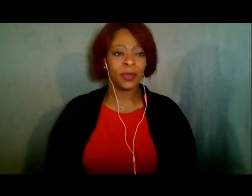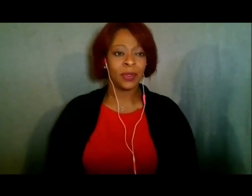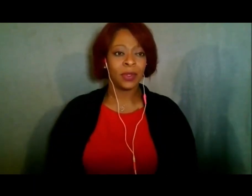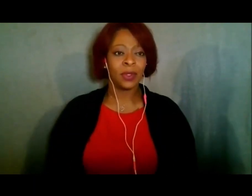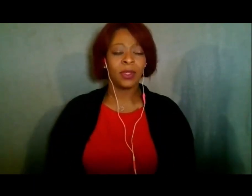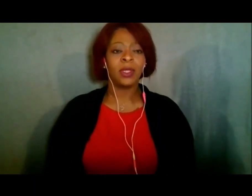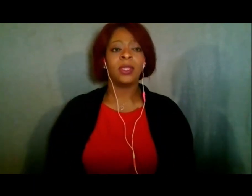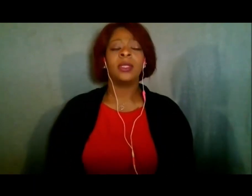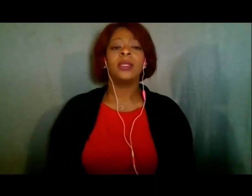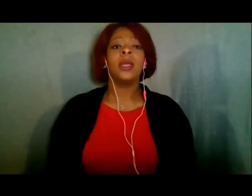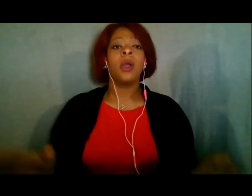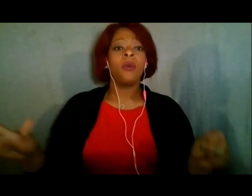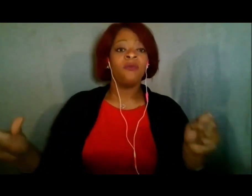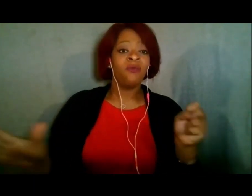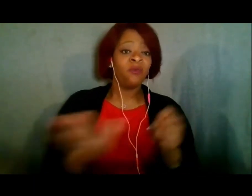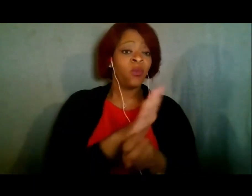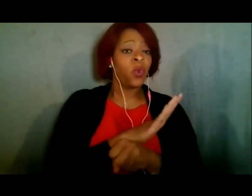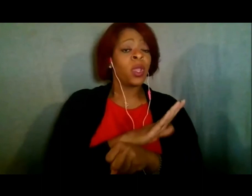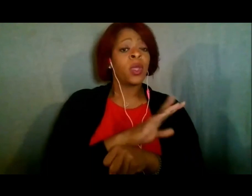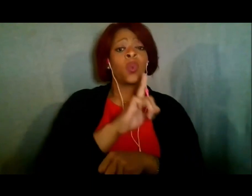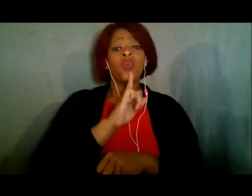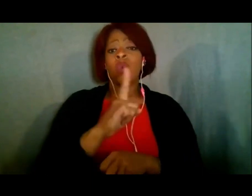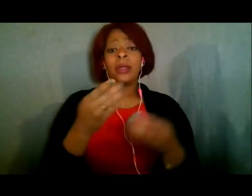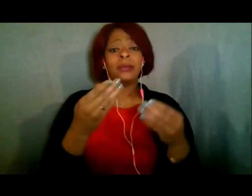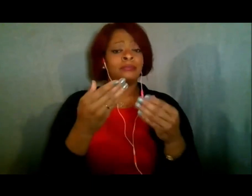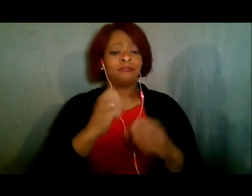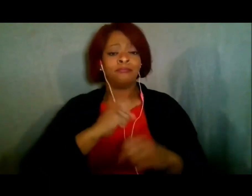before you're completely immunized.